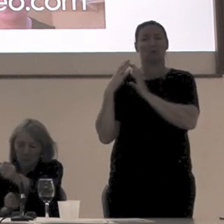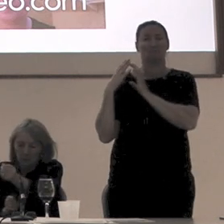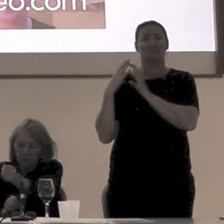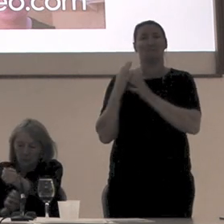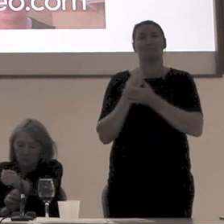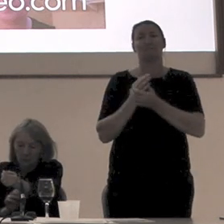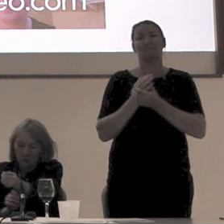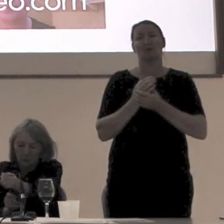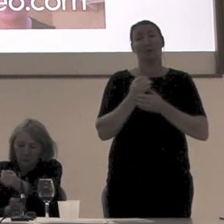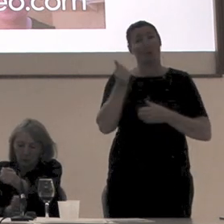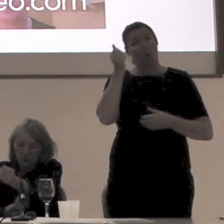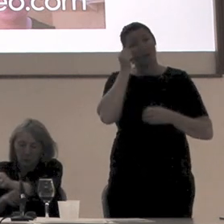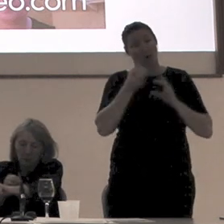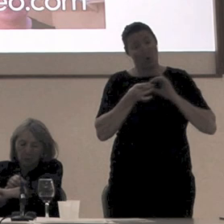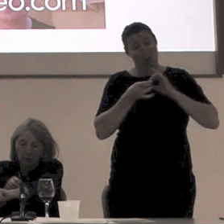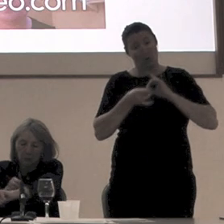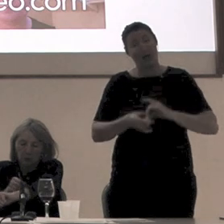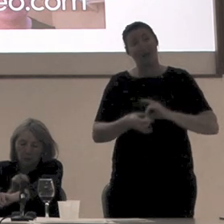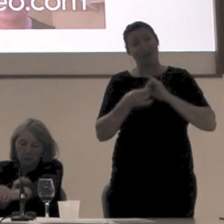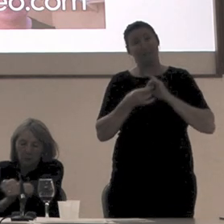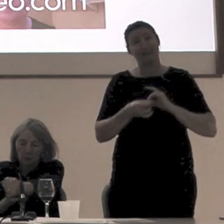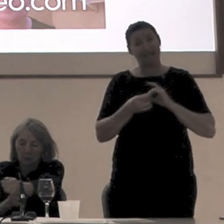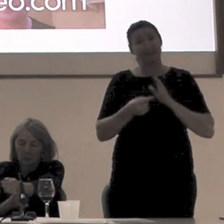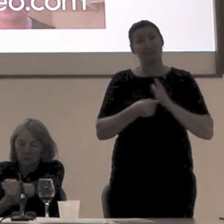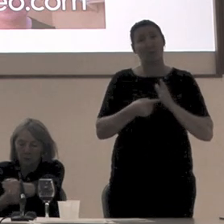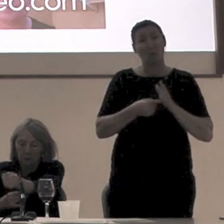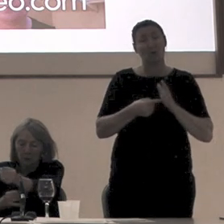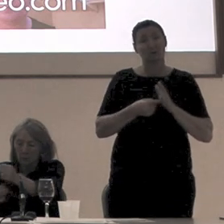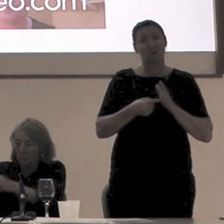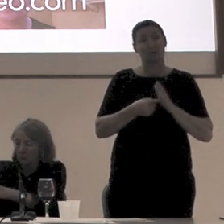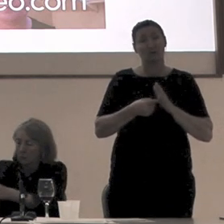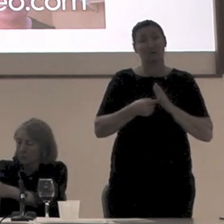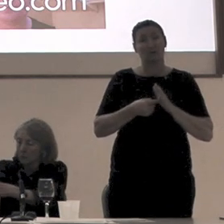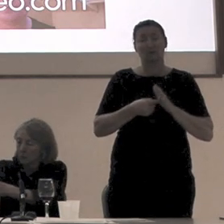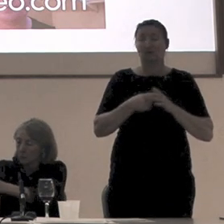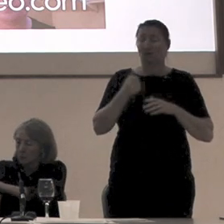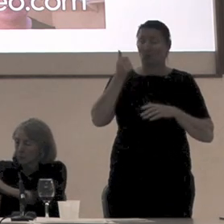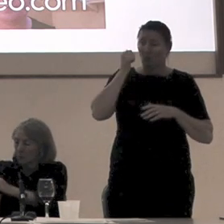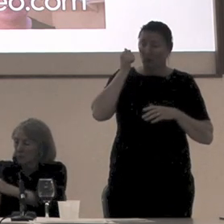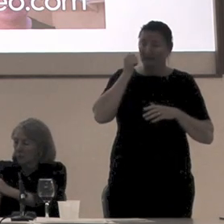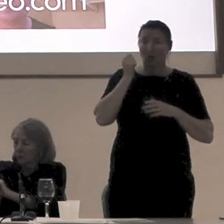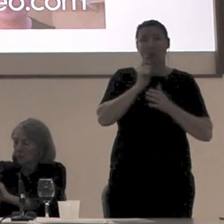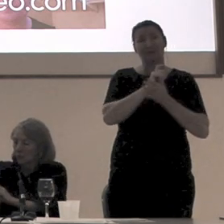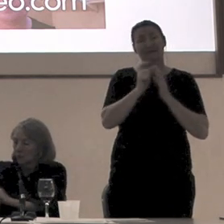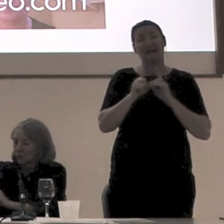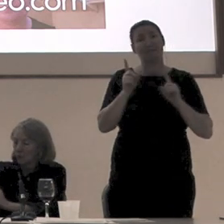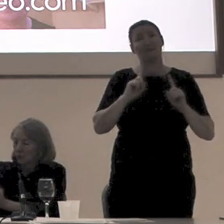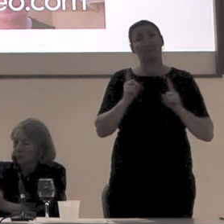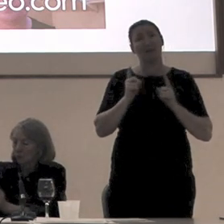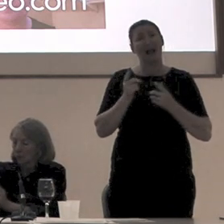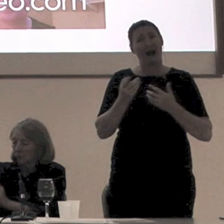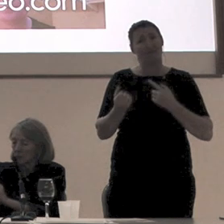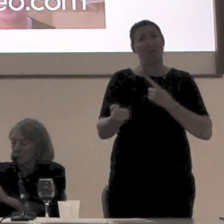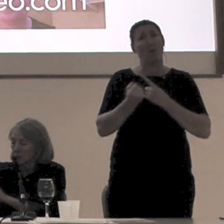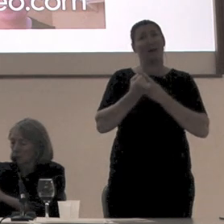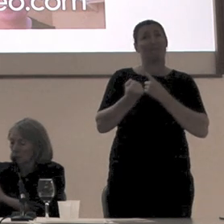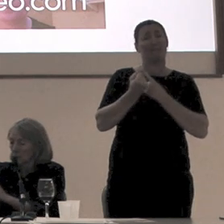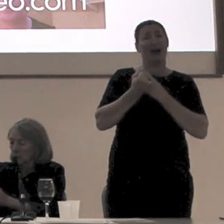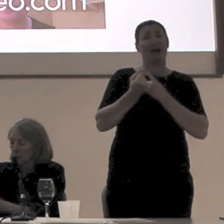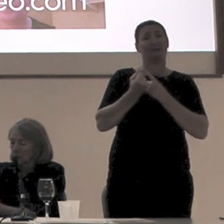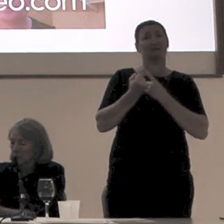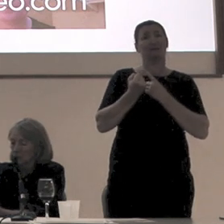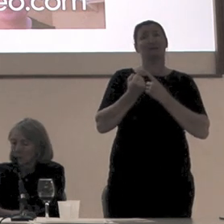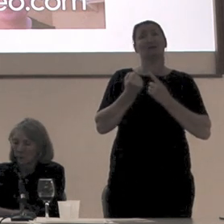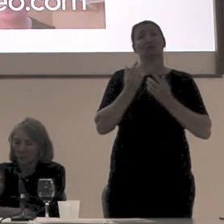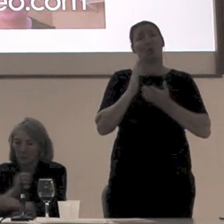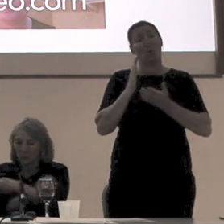all school and college staff, it will especially impact on disabled people, and we think will help them